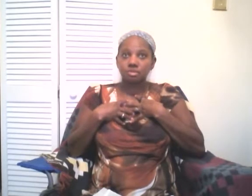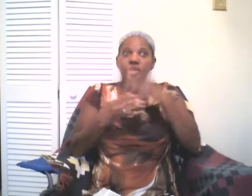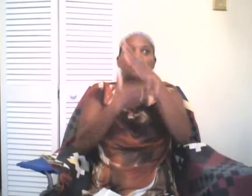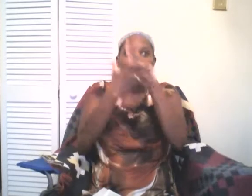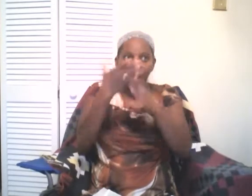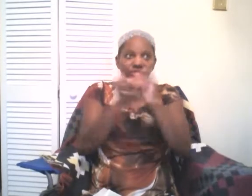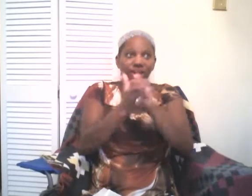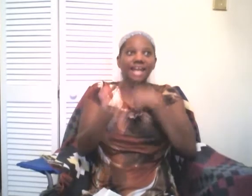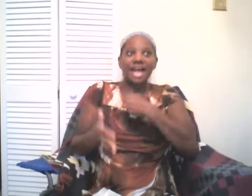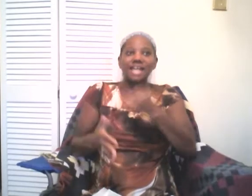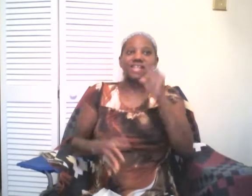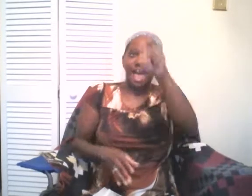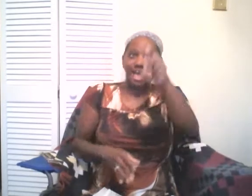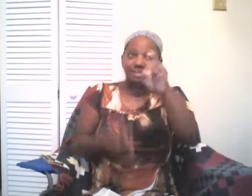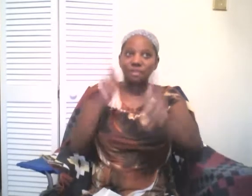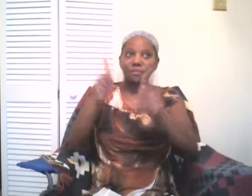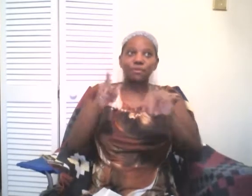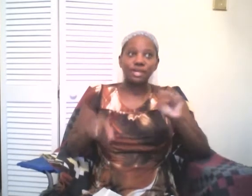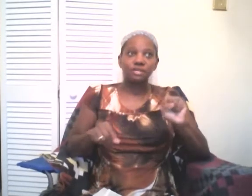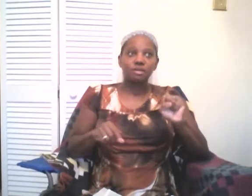The part that I like to ask people is,